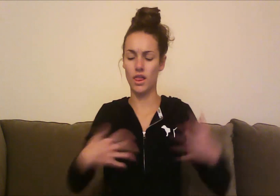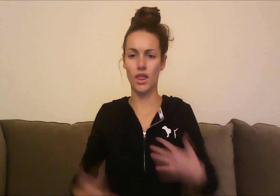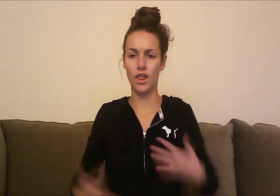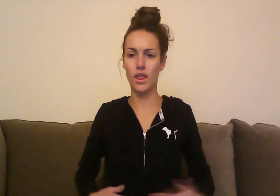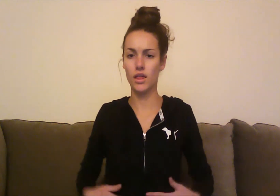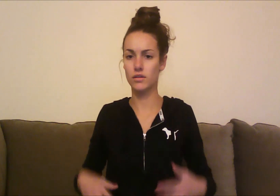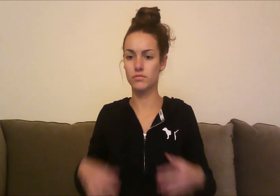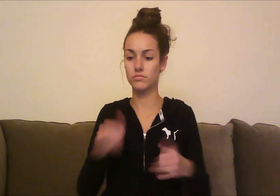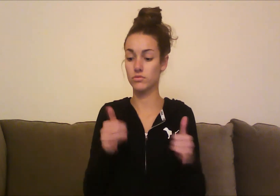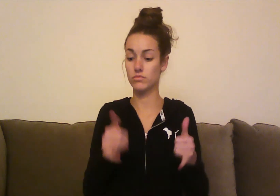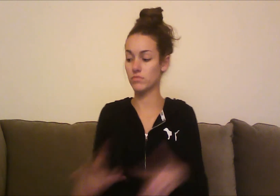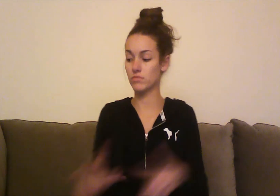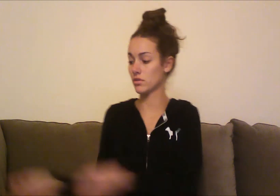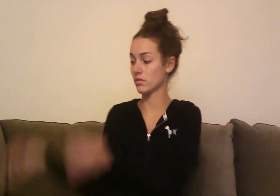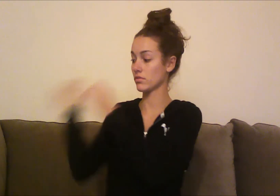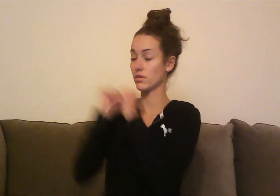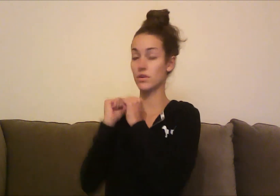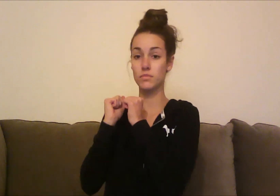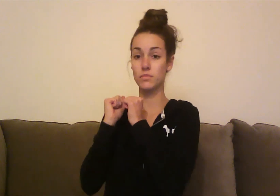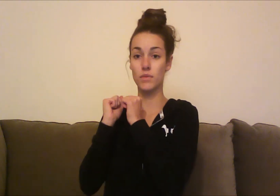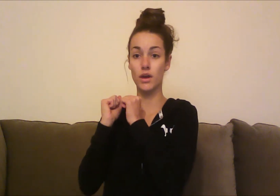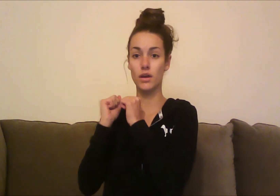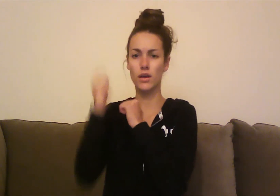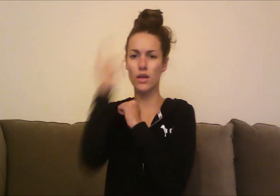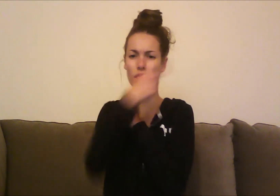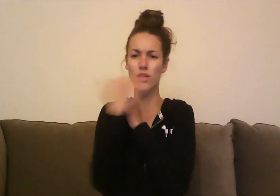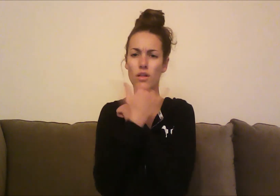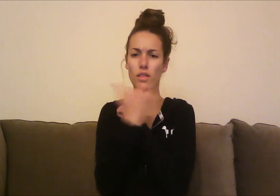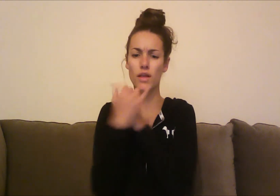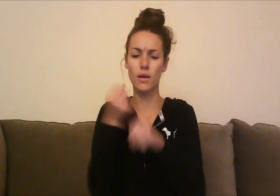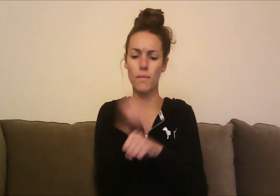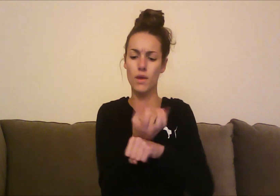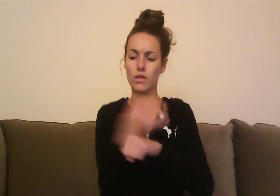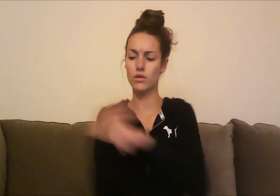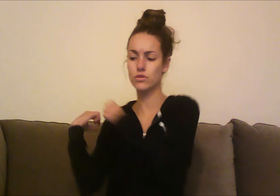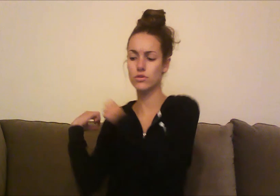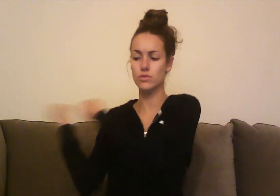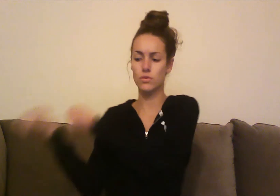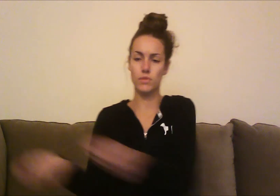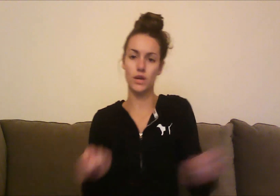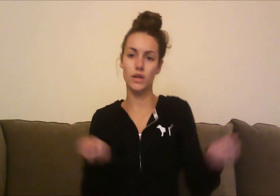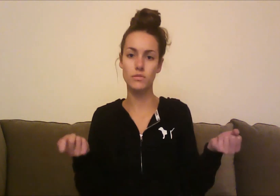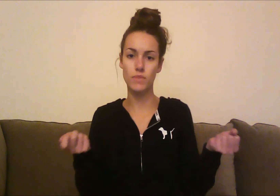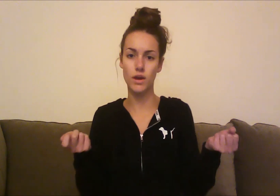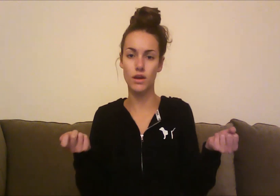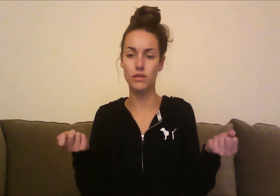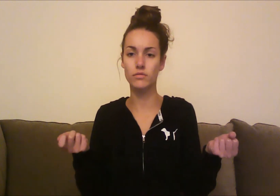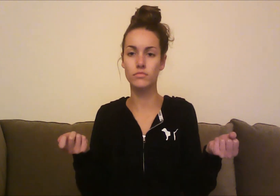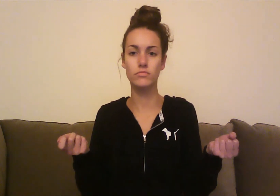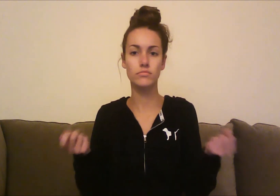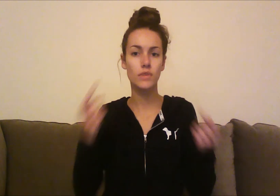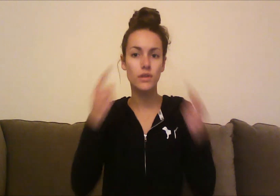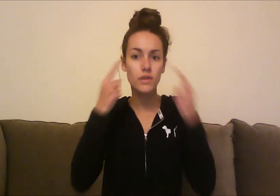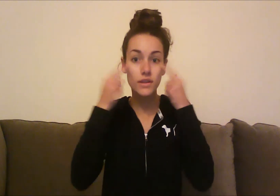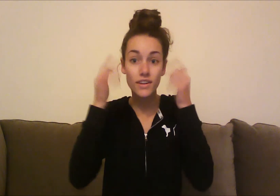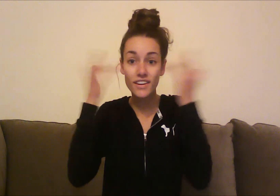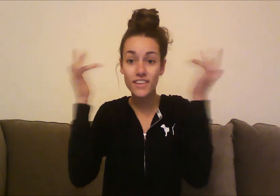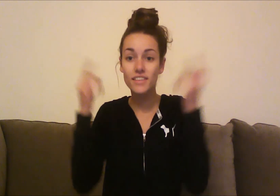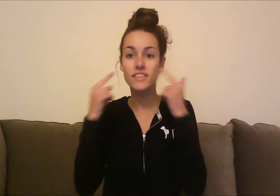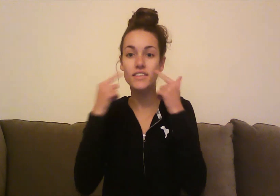A bundle of toys he had flung on his back. He looked like a peddler just opening his pack. His eyes how they twinkled, his dimples